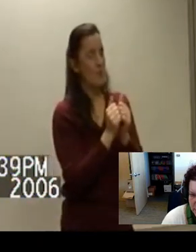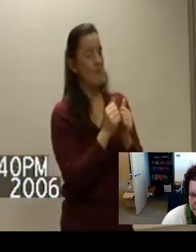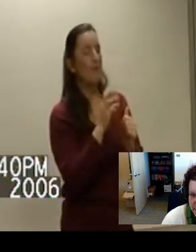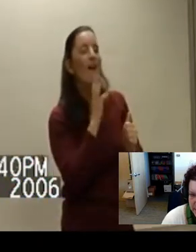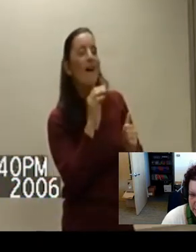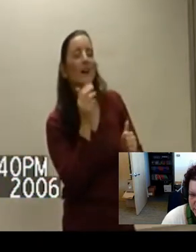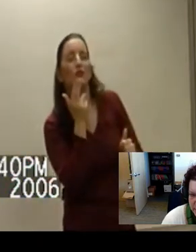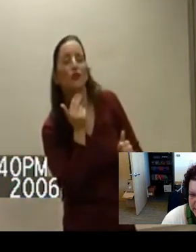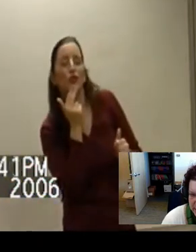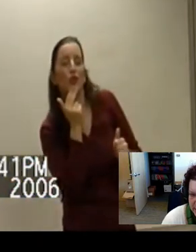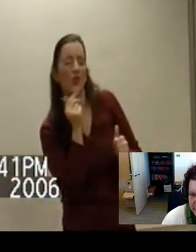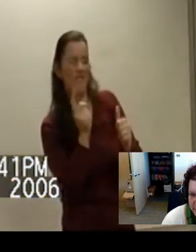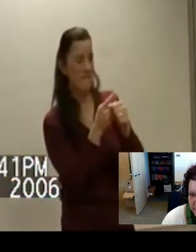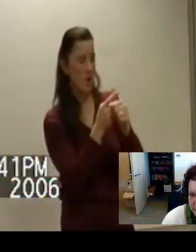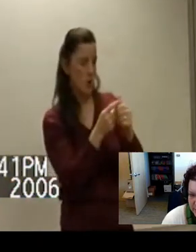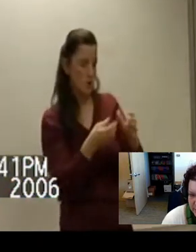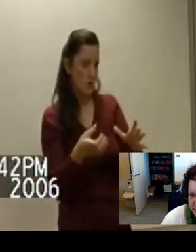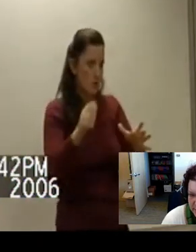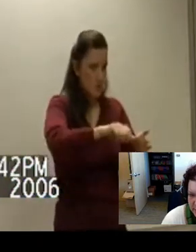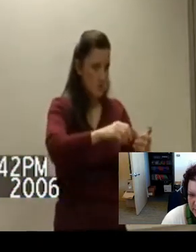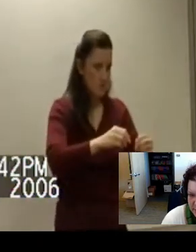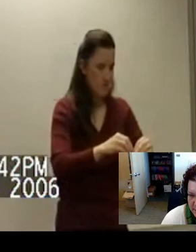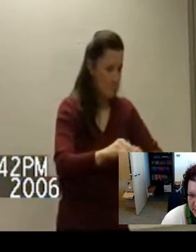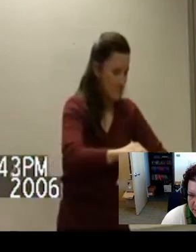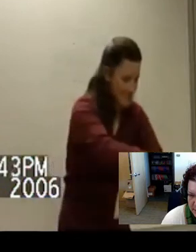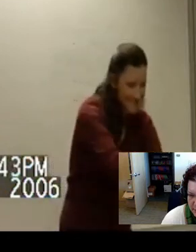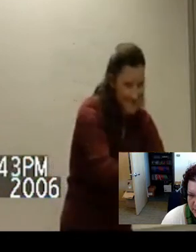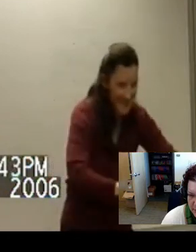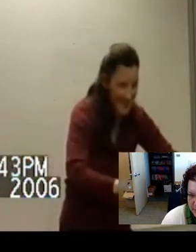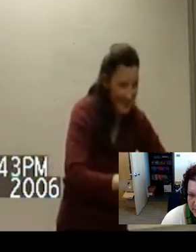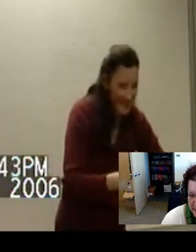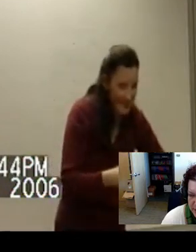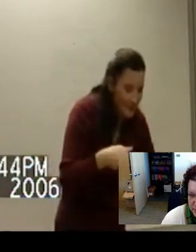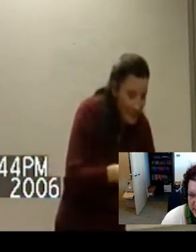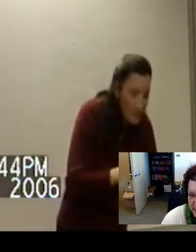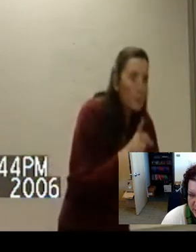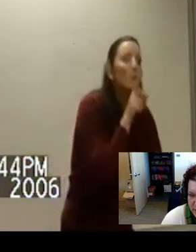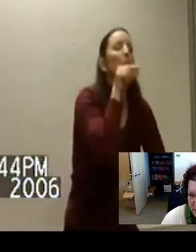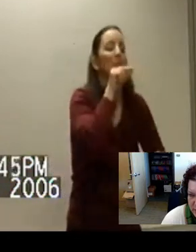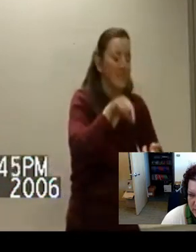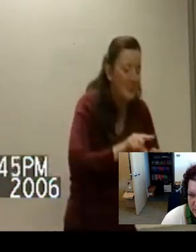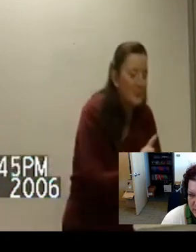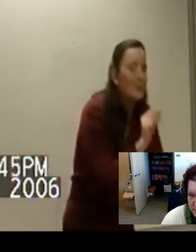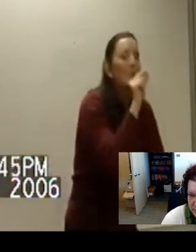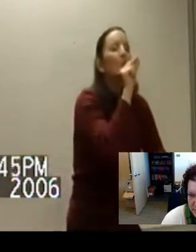So when they hatched, we were taking care of them and, you know, feeding them and making sure they had water.